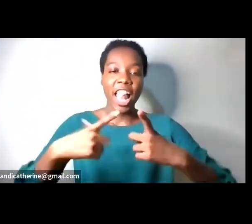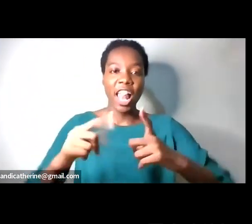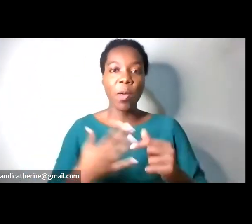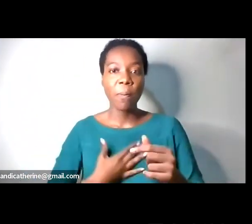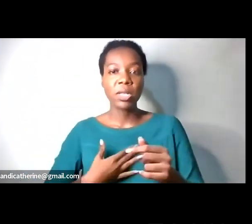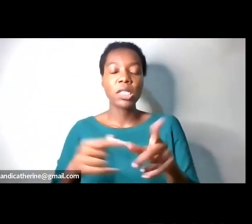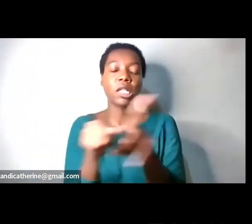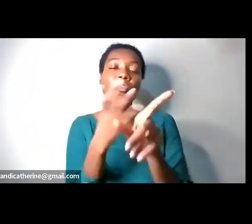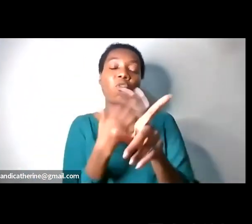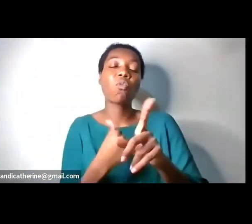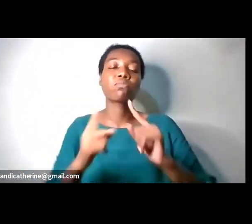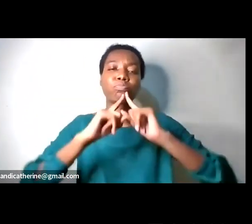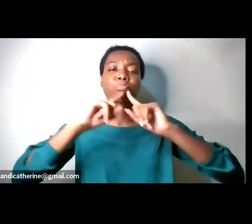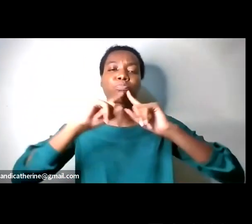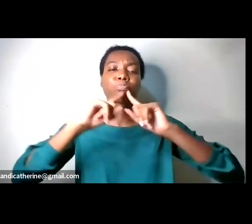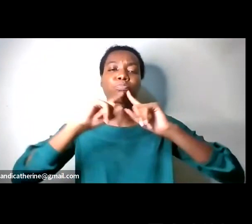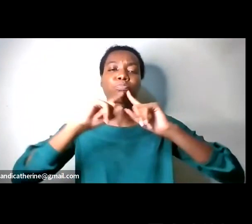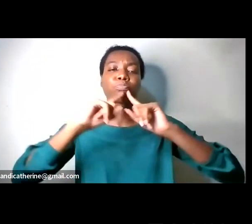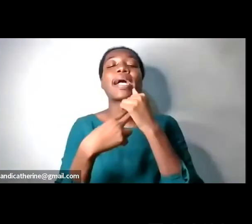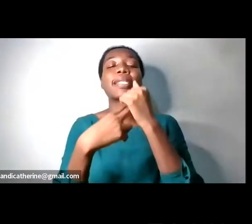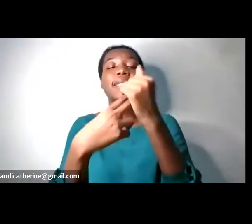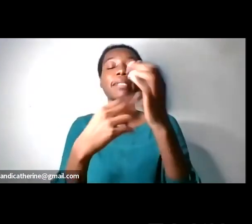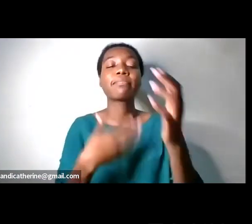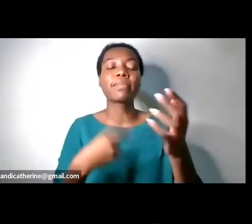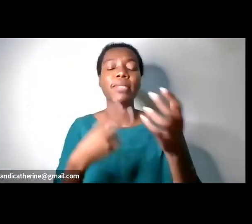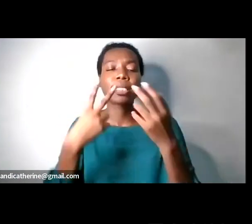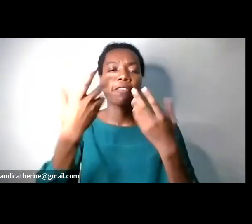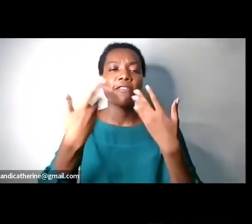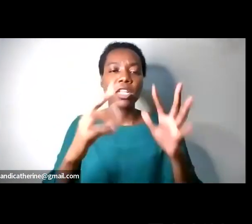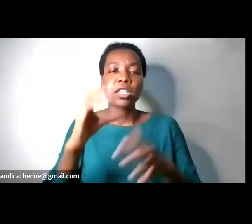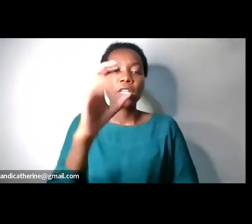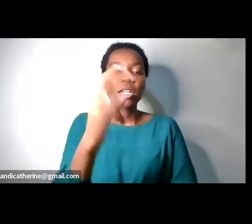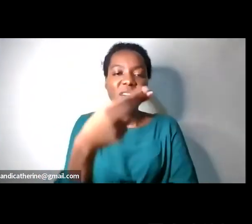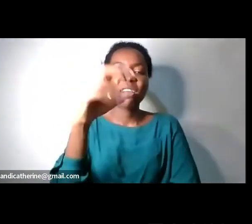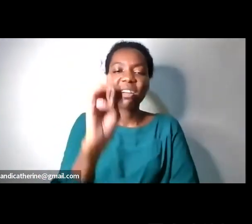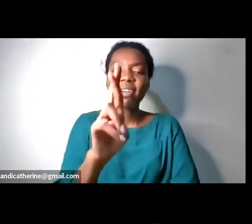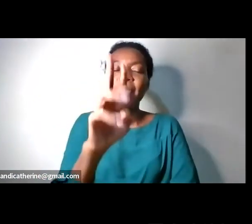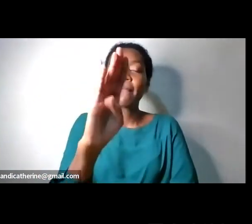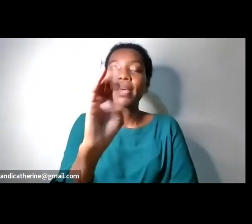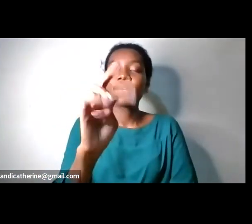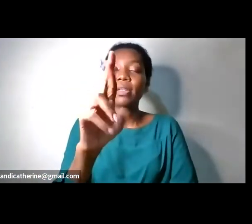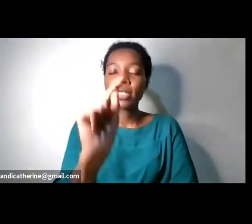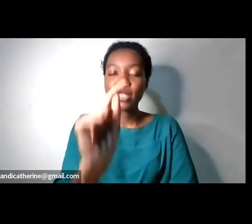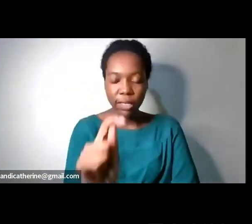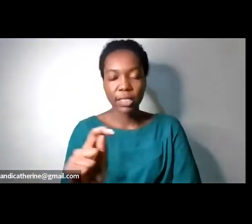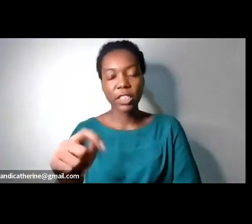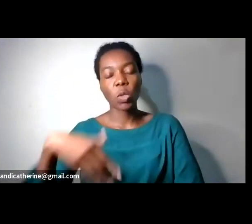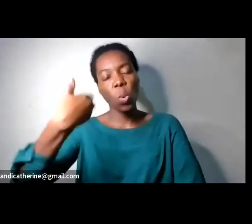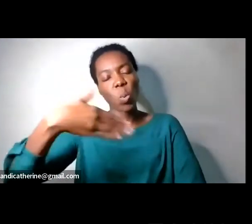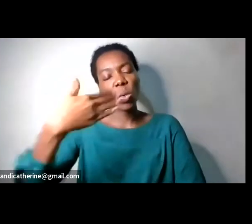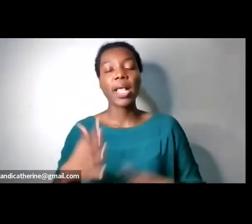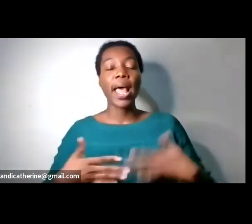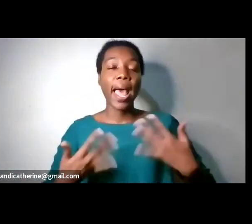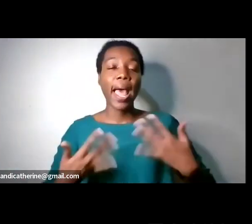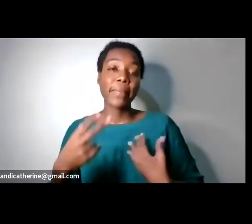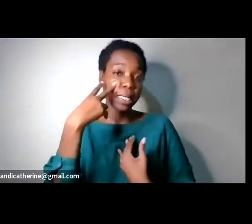shout out to our partners. I've seen Habat Zake on the call. Habat, it's always a pleasure to see you. Always a pleasure